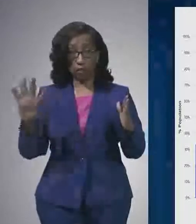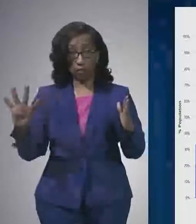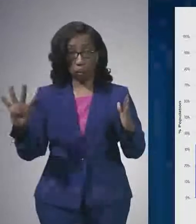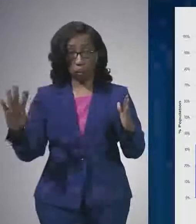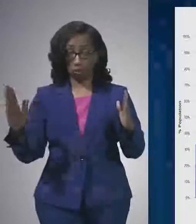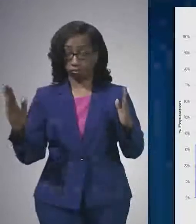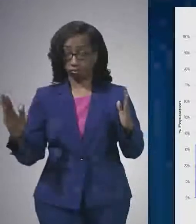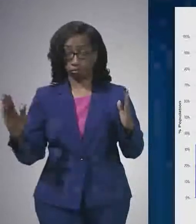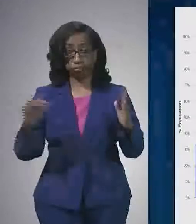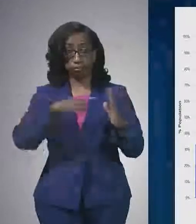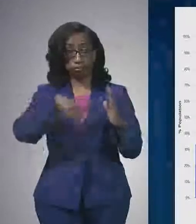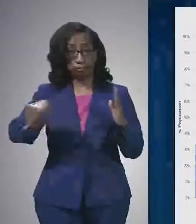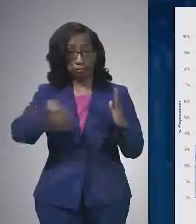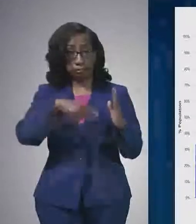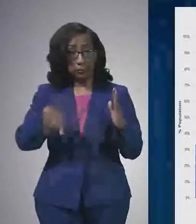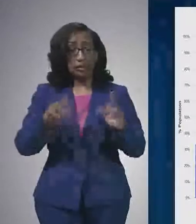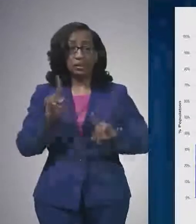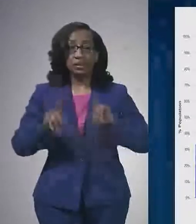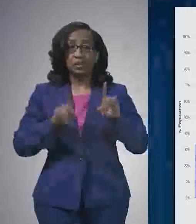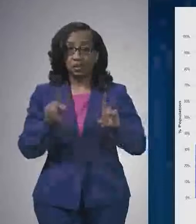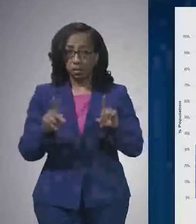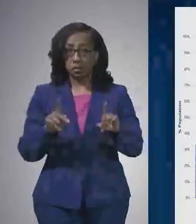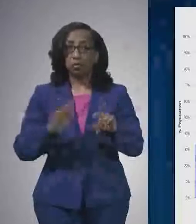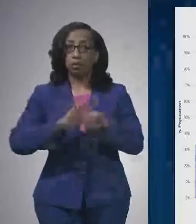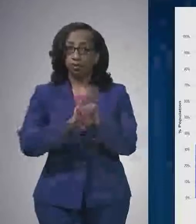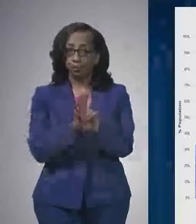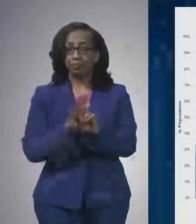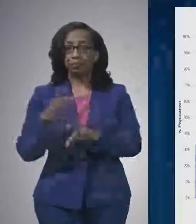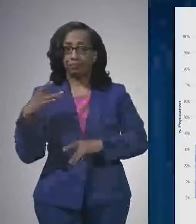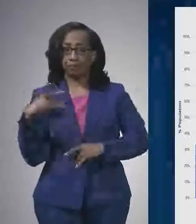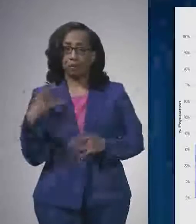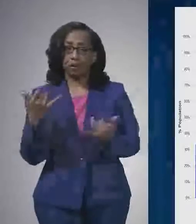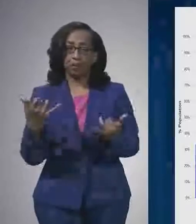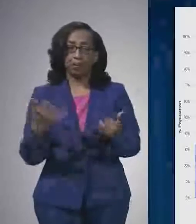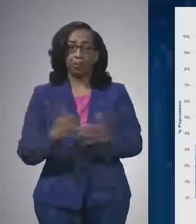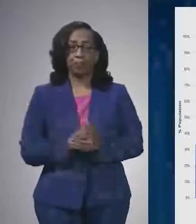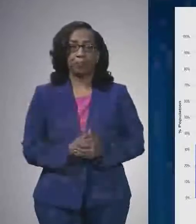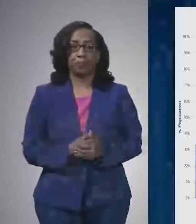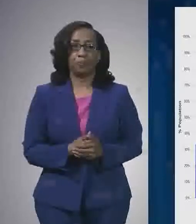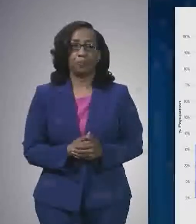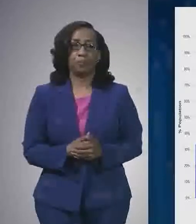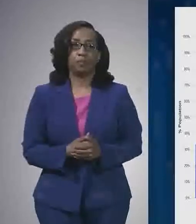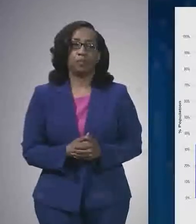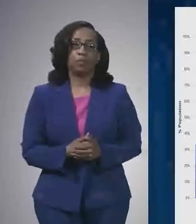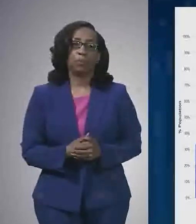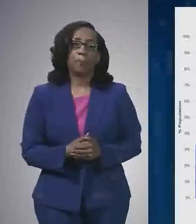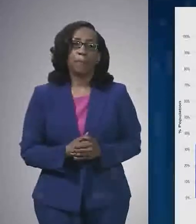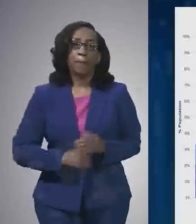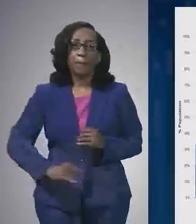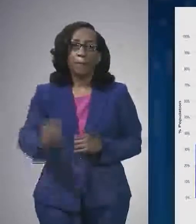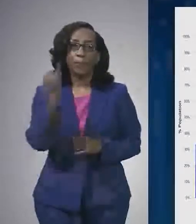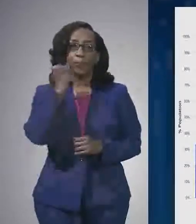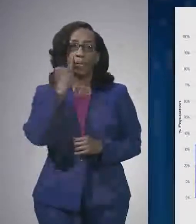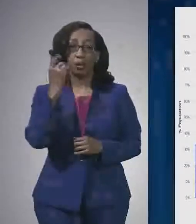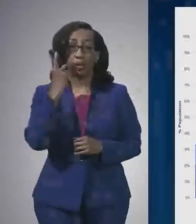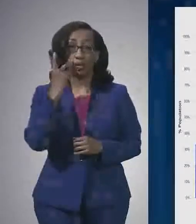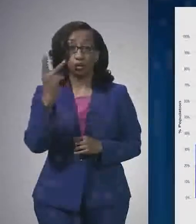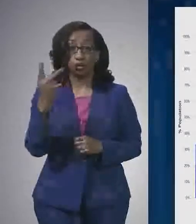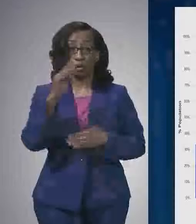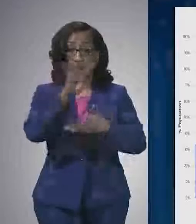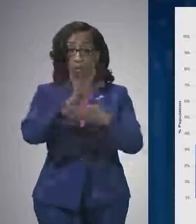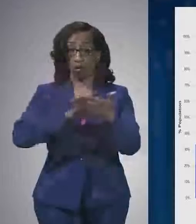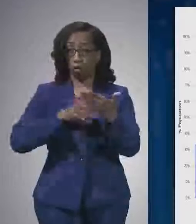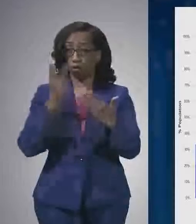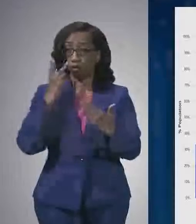people who have COVID-19 and active cases today. If you look at the bar graph of the